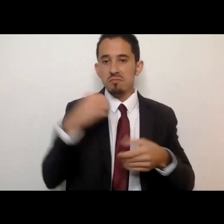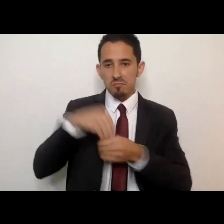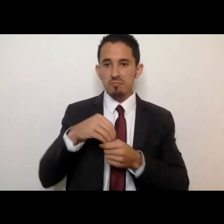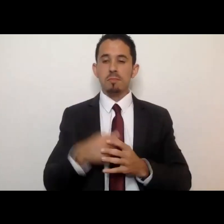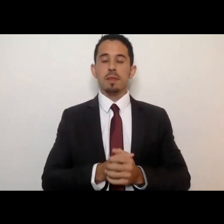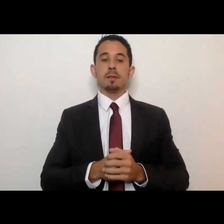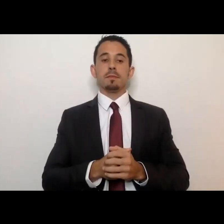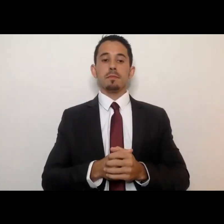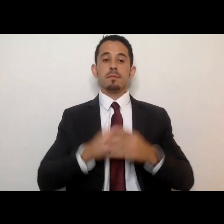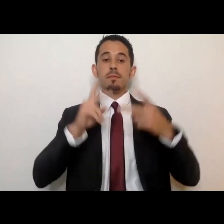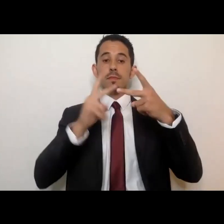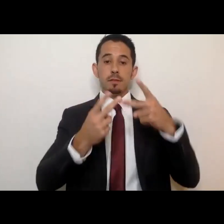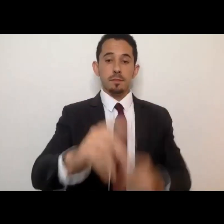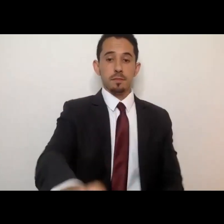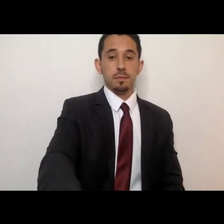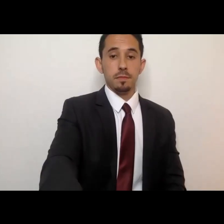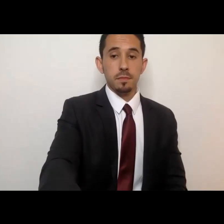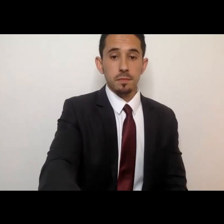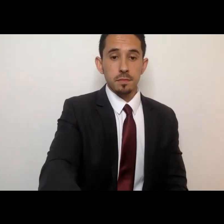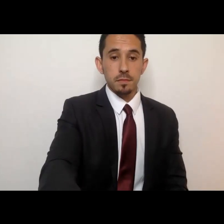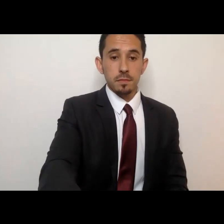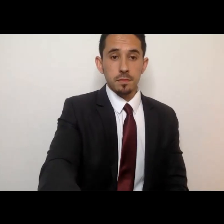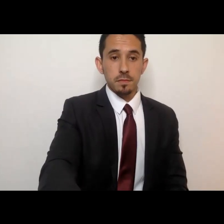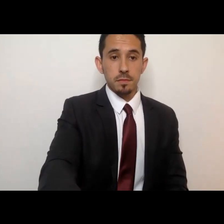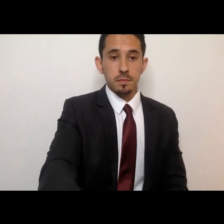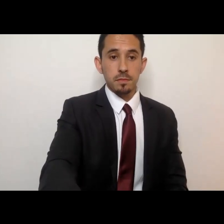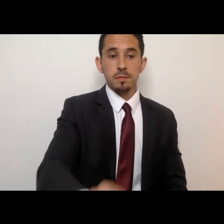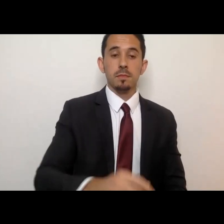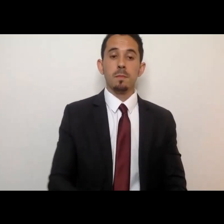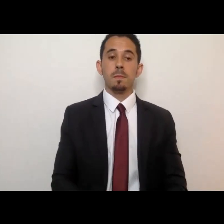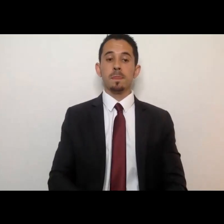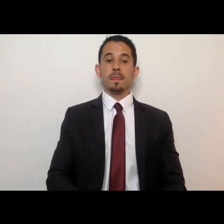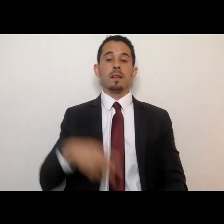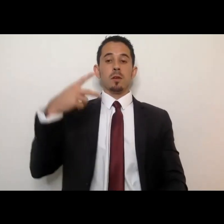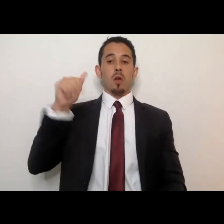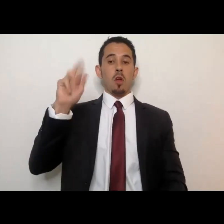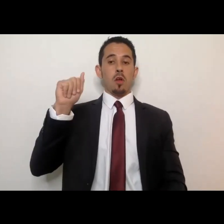on to that cloth as it drags over them.